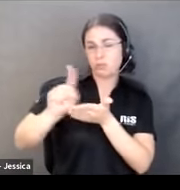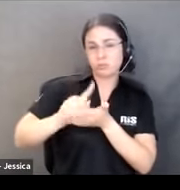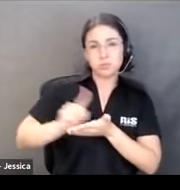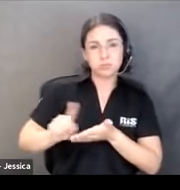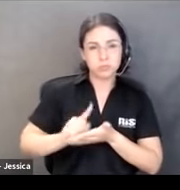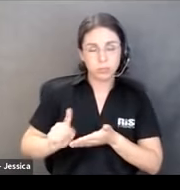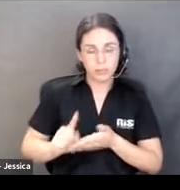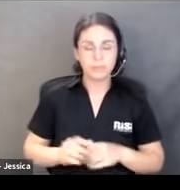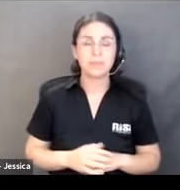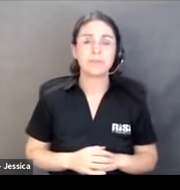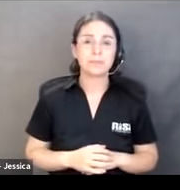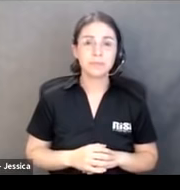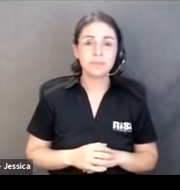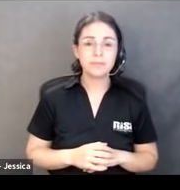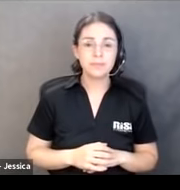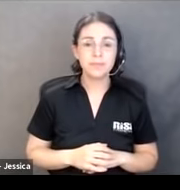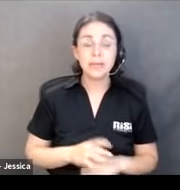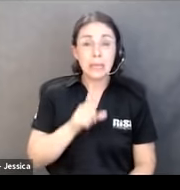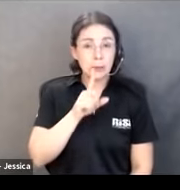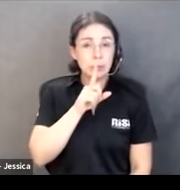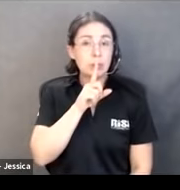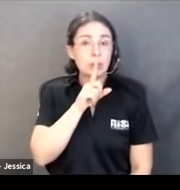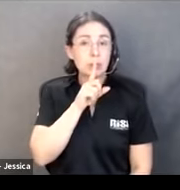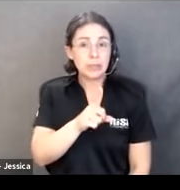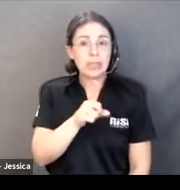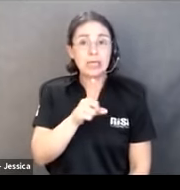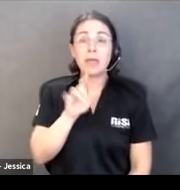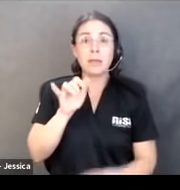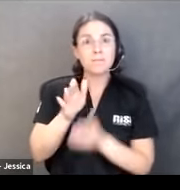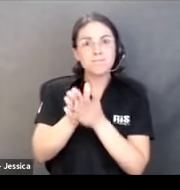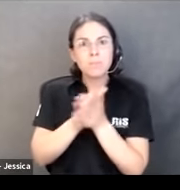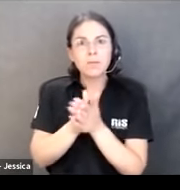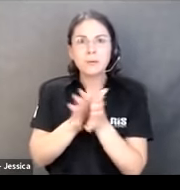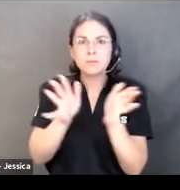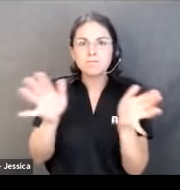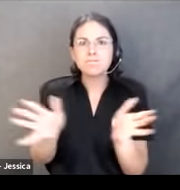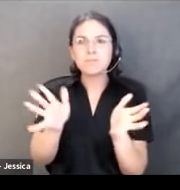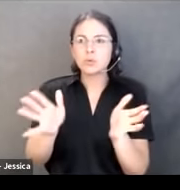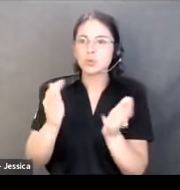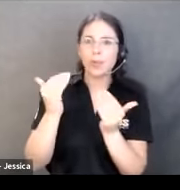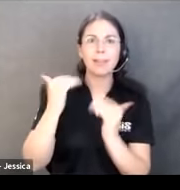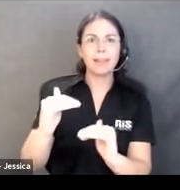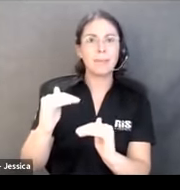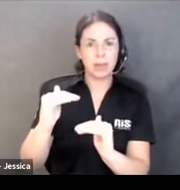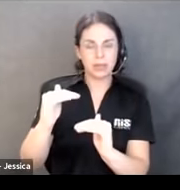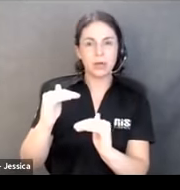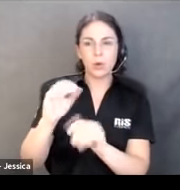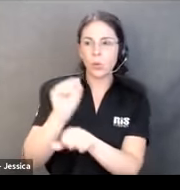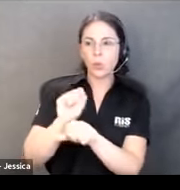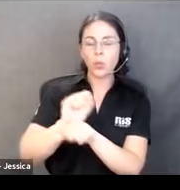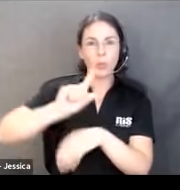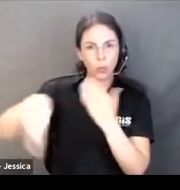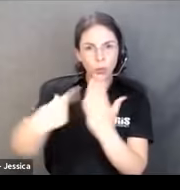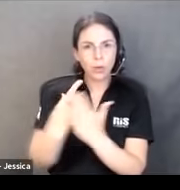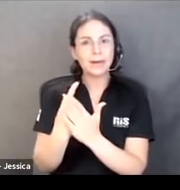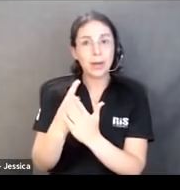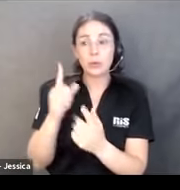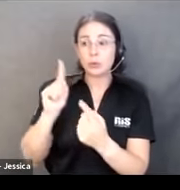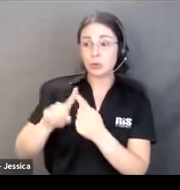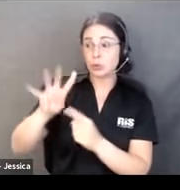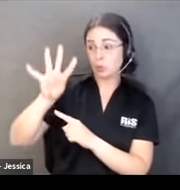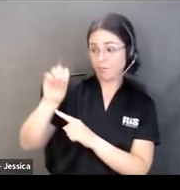And really, the drive for a 40-hour workweek, limiting the 40-hour workweek, limiting the number of hours